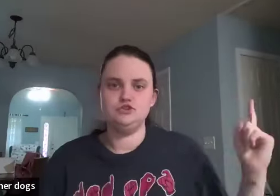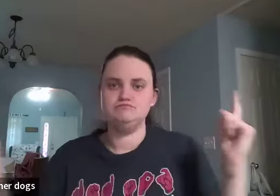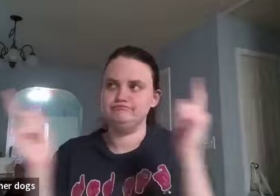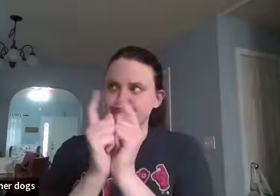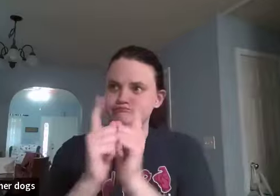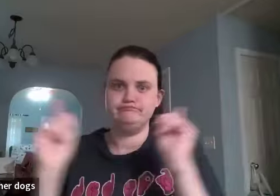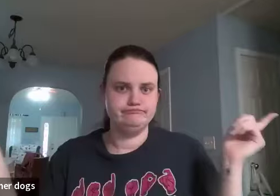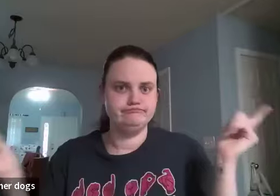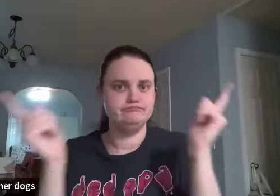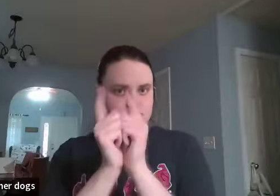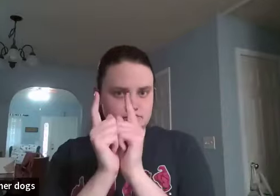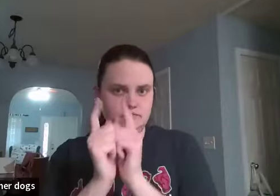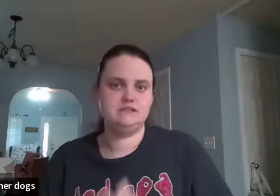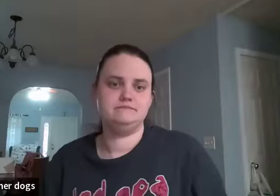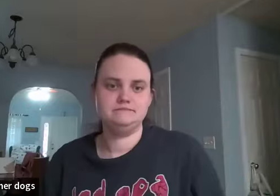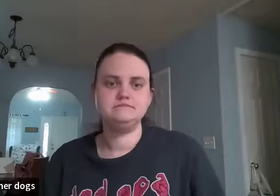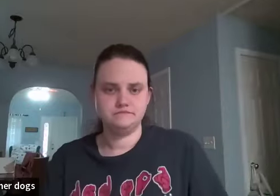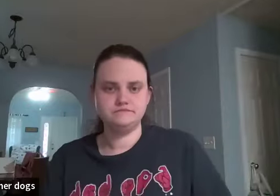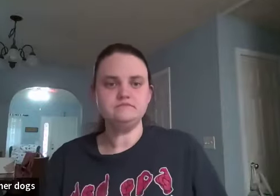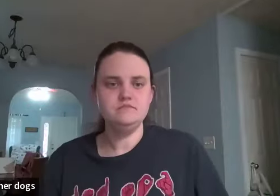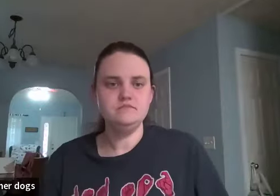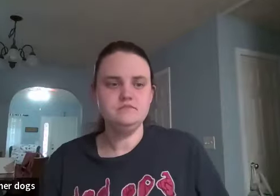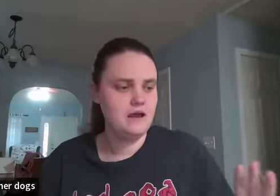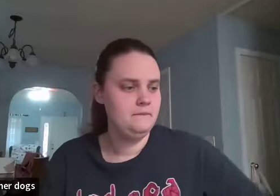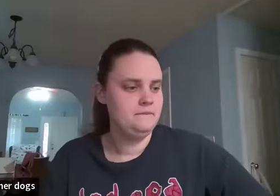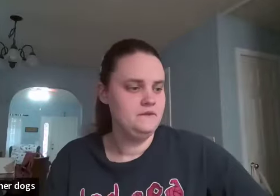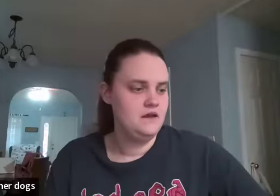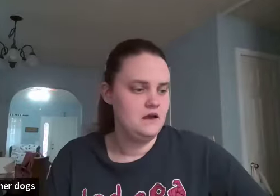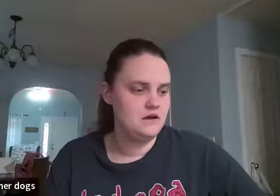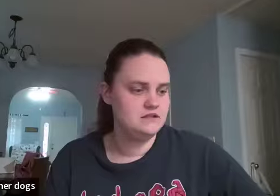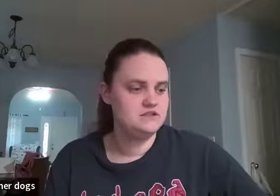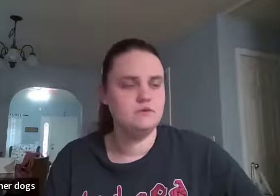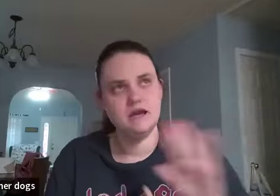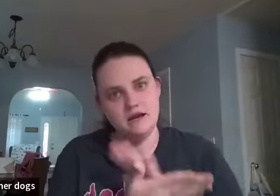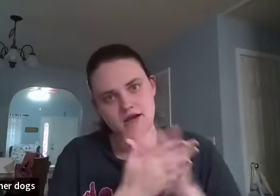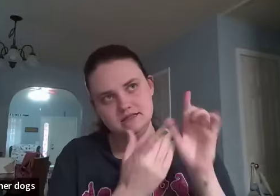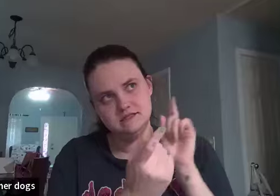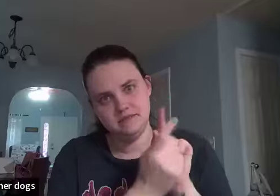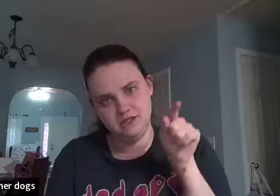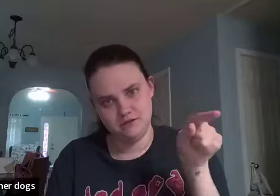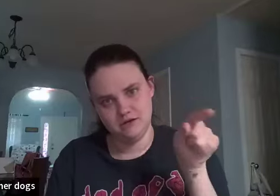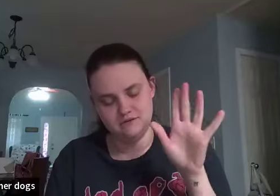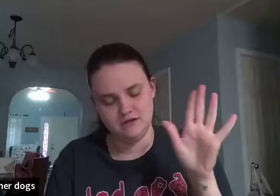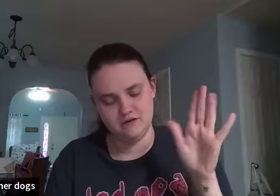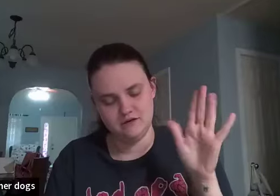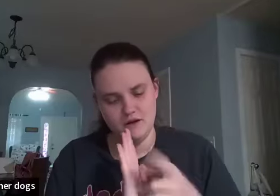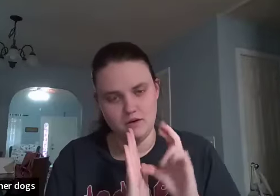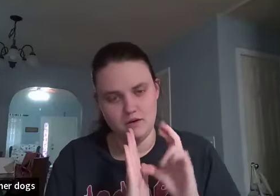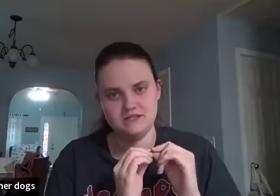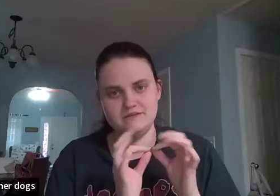just meet. Okay. All right, so we had nice to meet you. I did want to review that one more